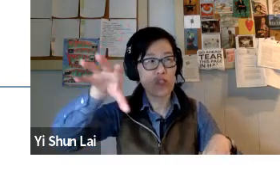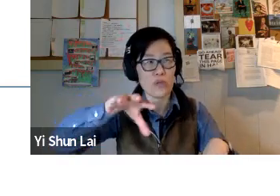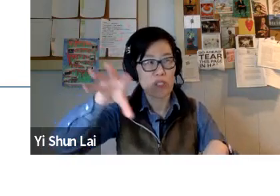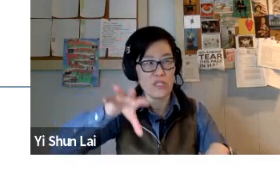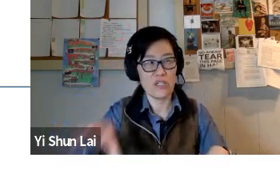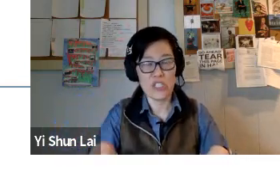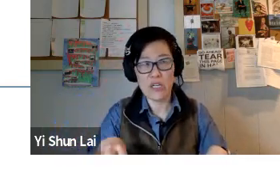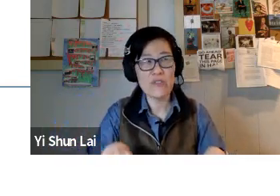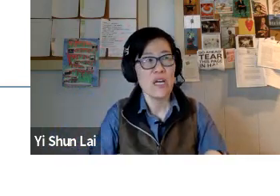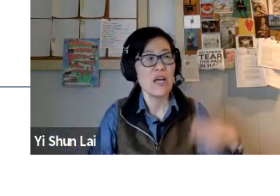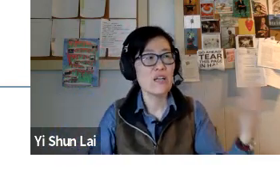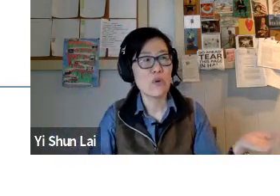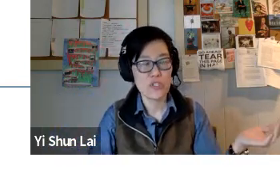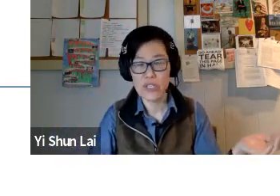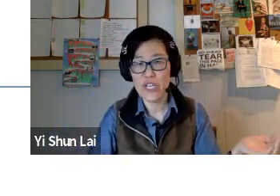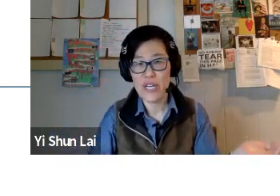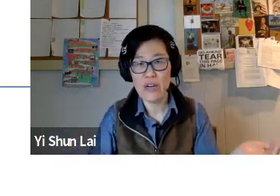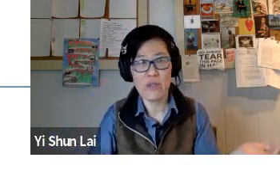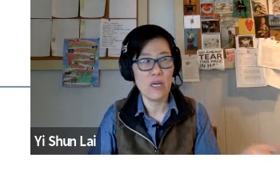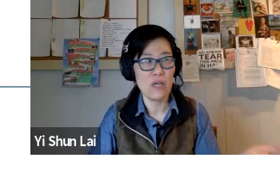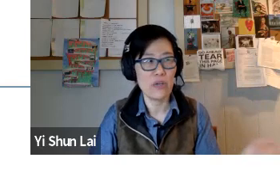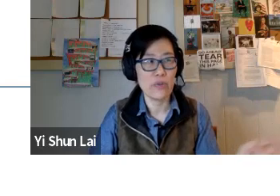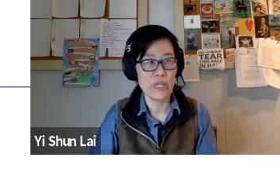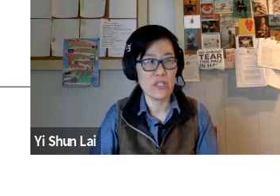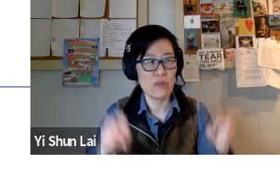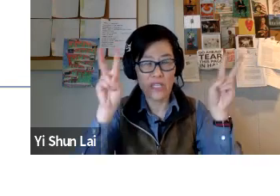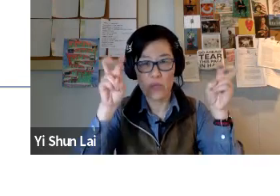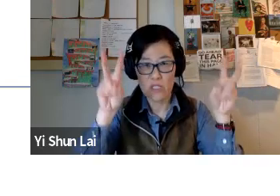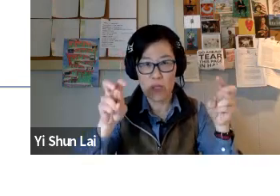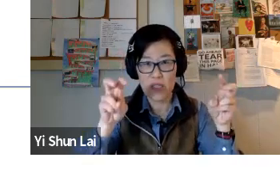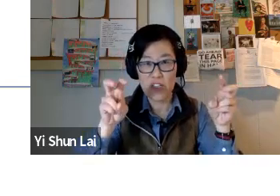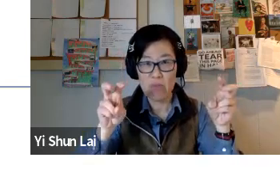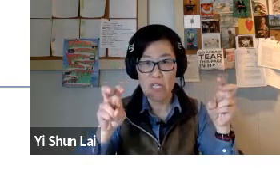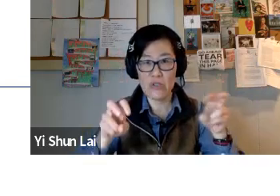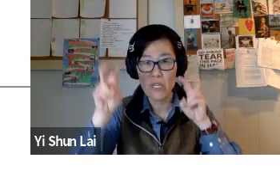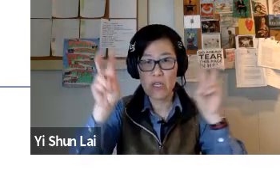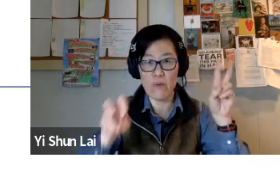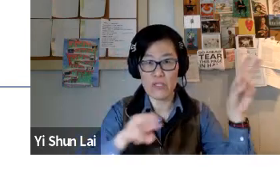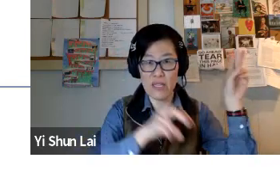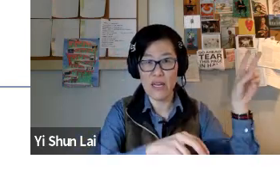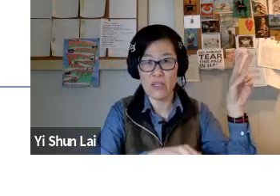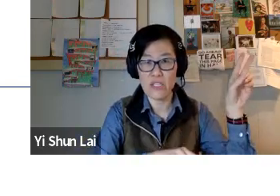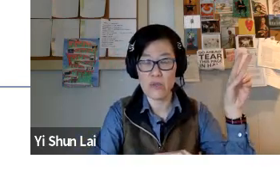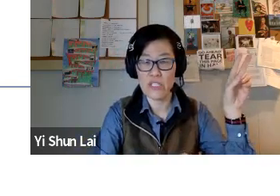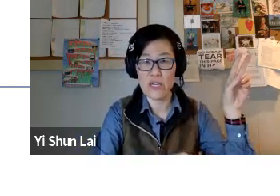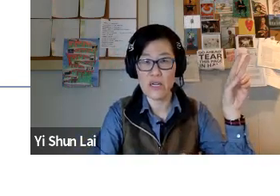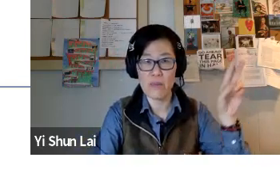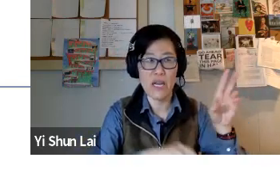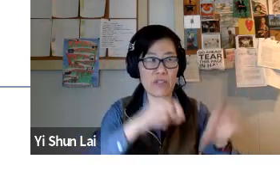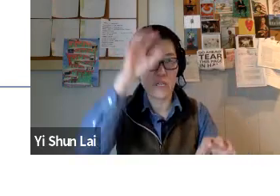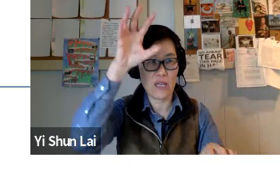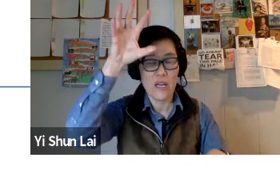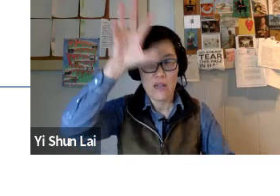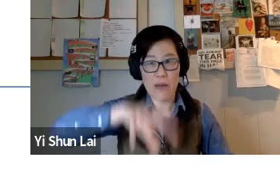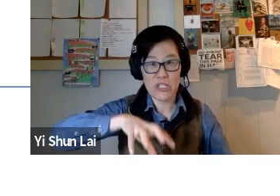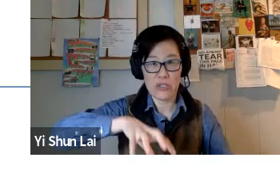local bookstores lists and shelves. And of course, you can check out Goodreads, list with this book section, right? So you can go onto goodreads.com and